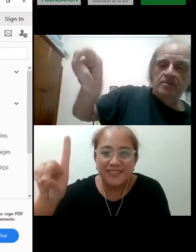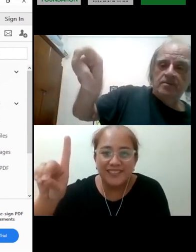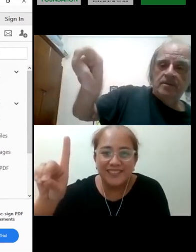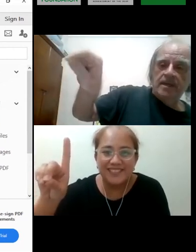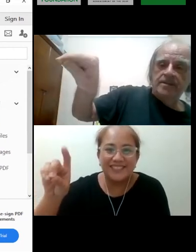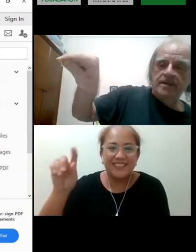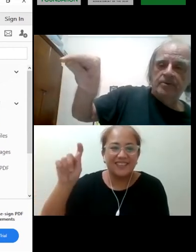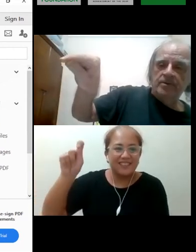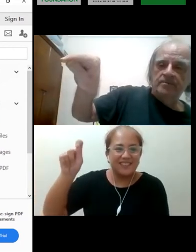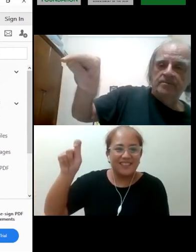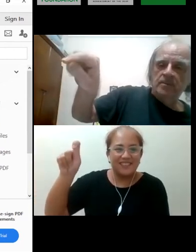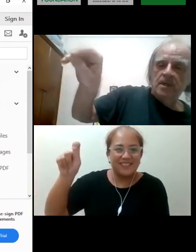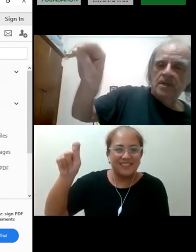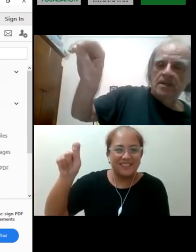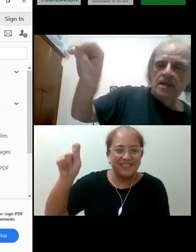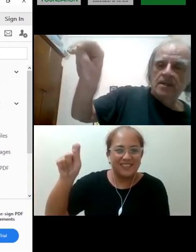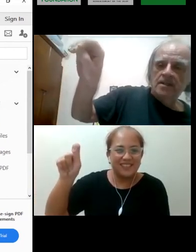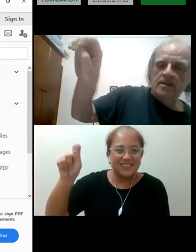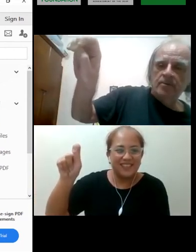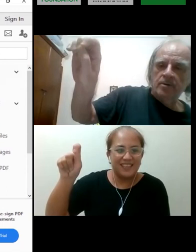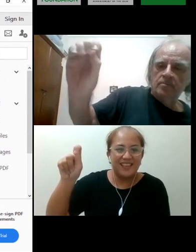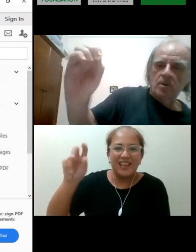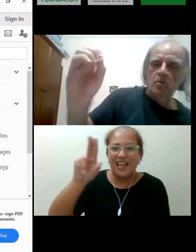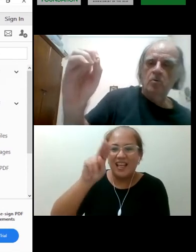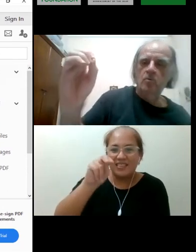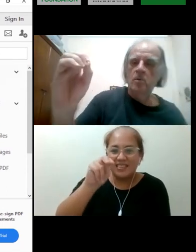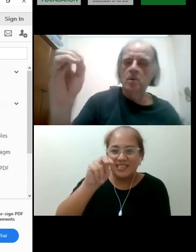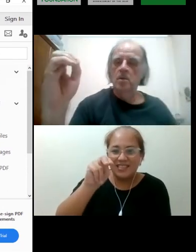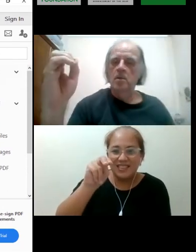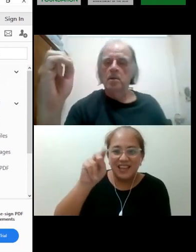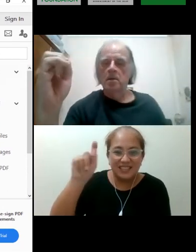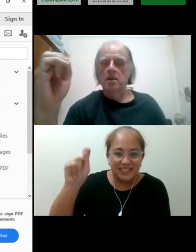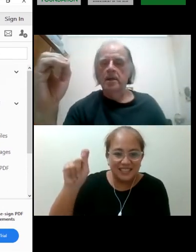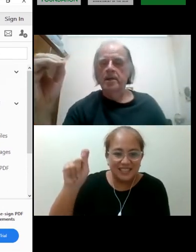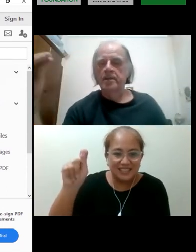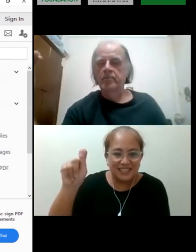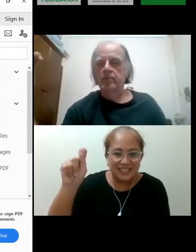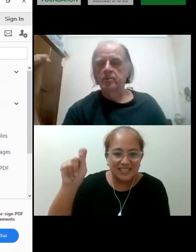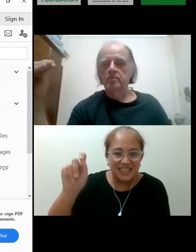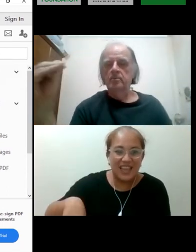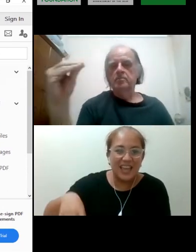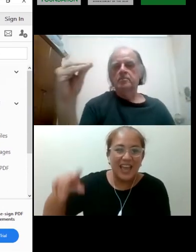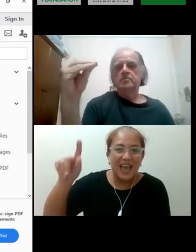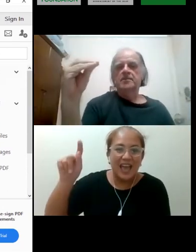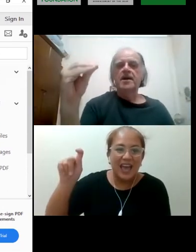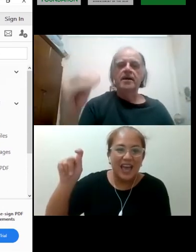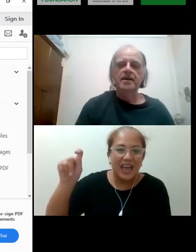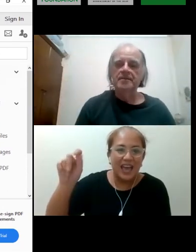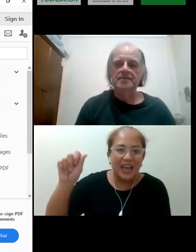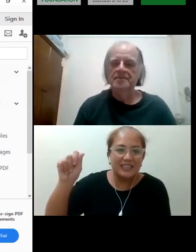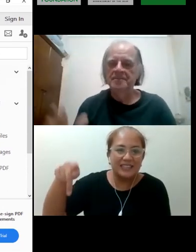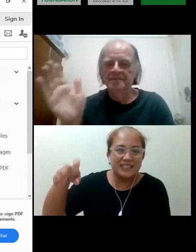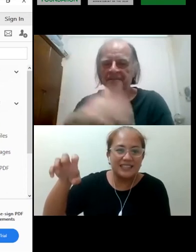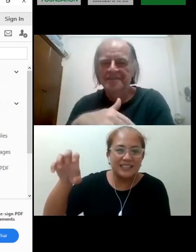non-tapered and tapered. Non-tapered O and tapered. I